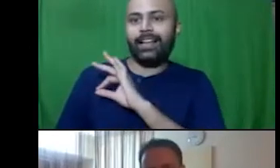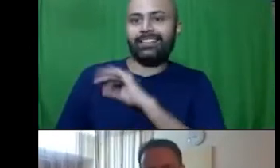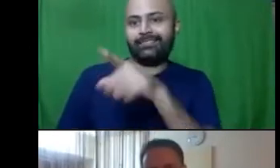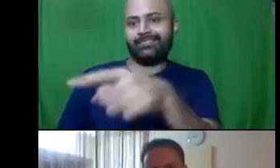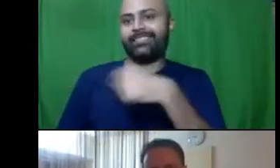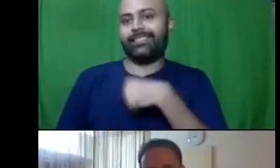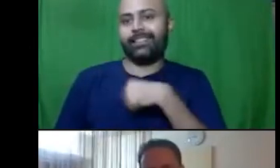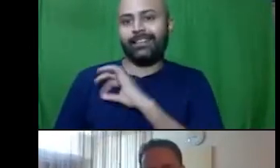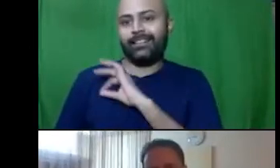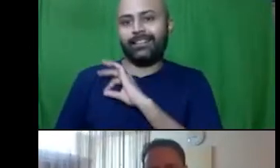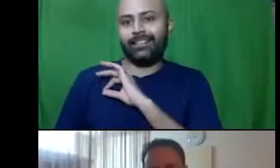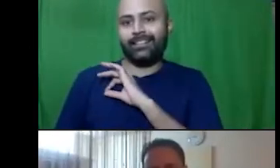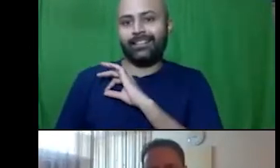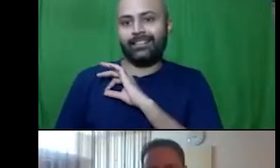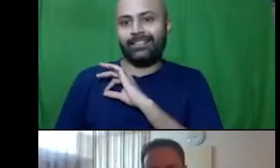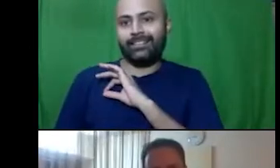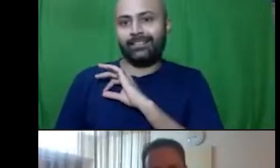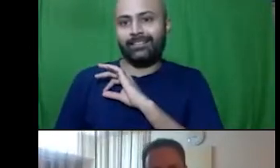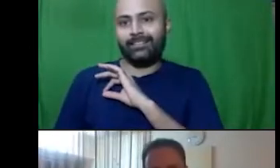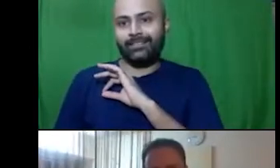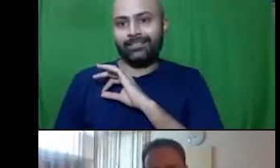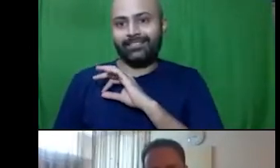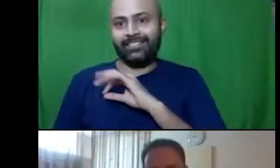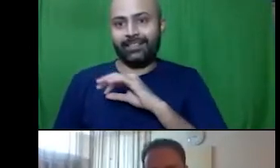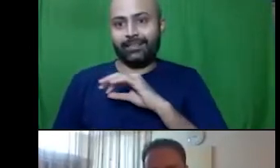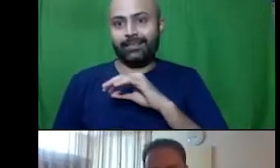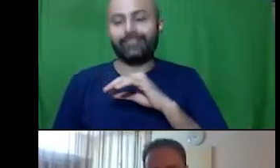So you like.